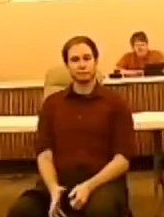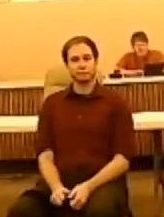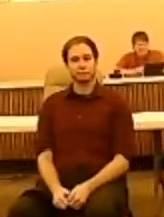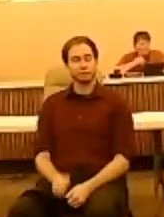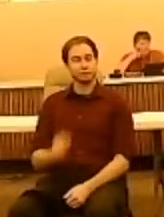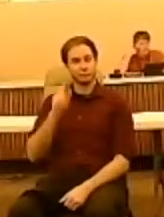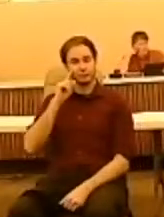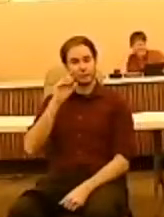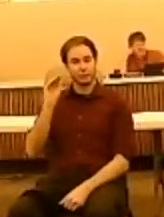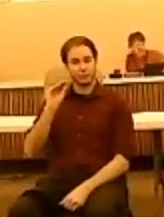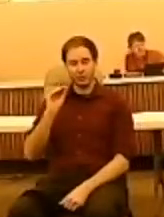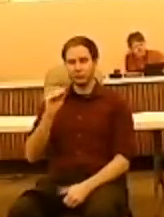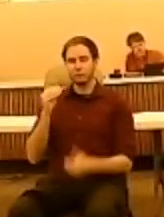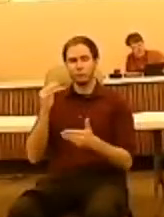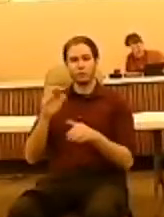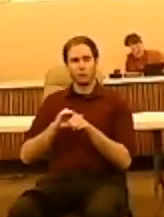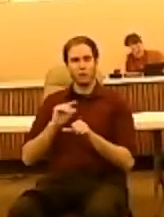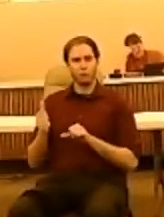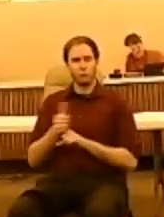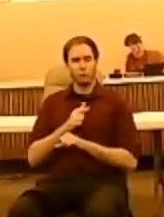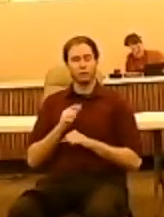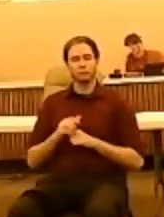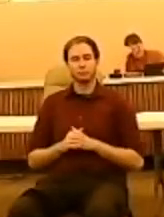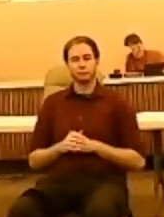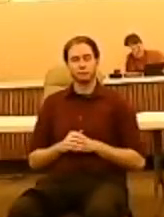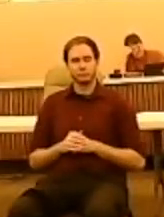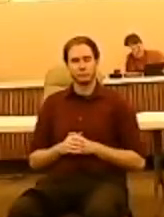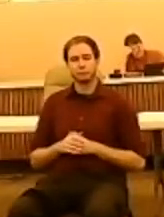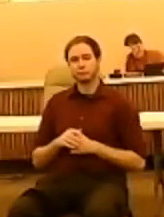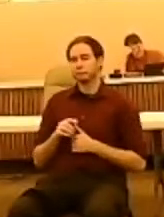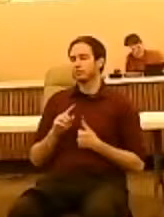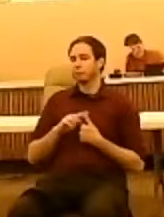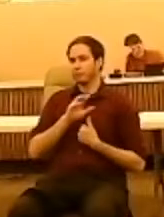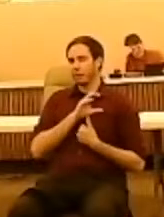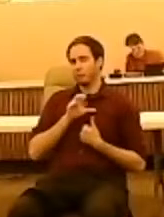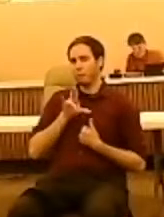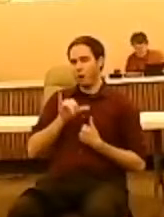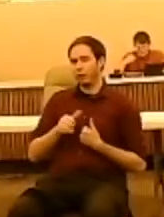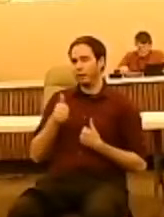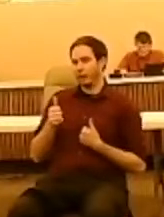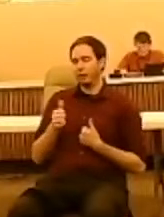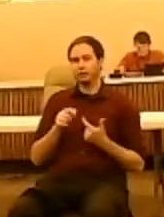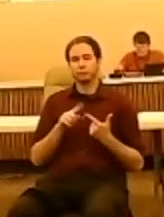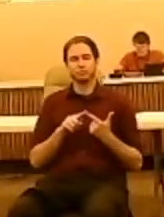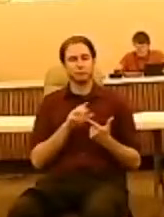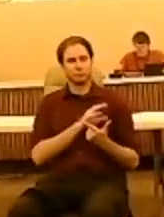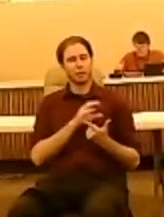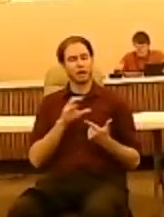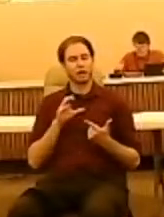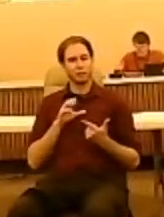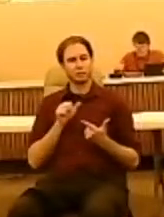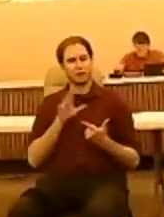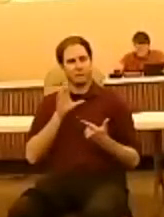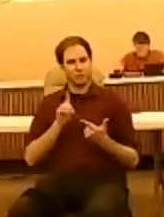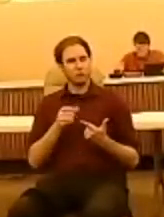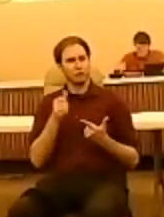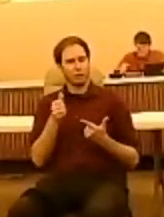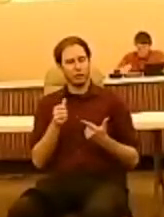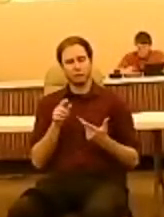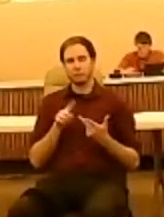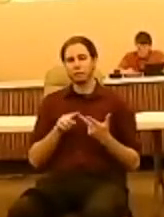Hearing none, please call the roll. Councilmember Barley, Aye. Councilmember Stafford.